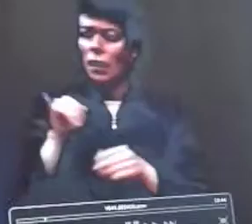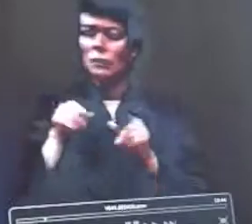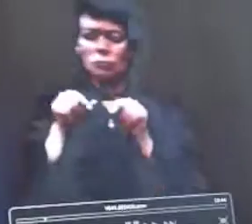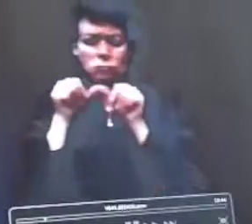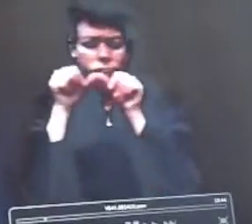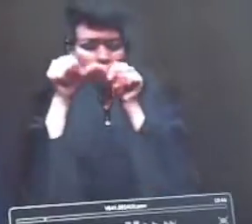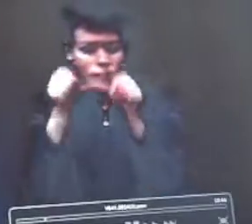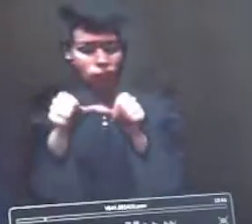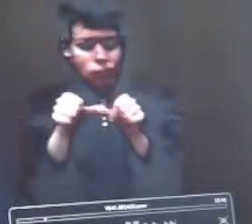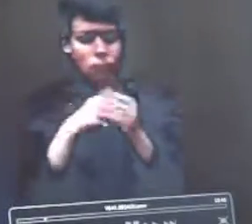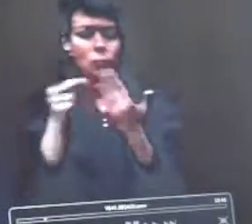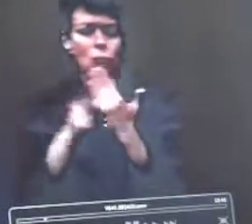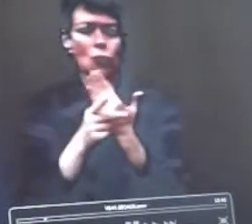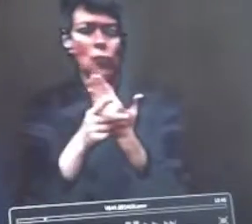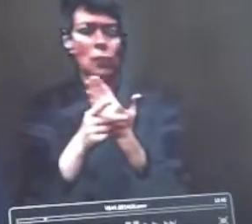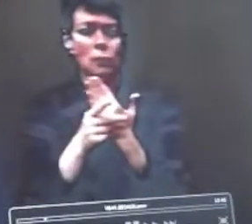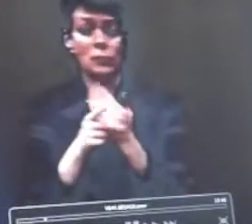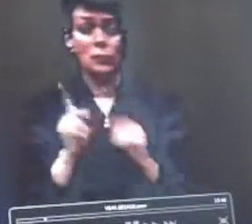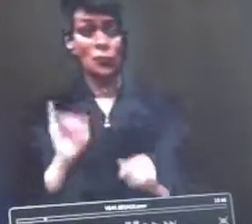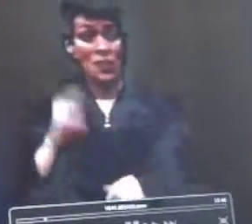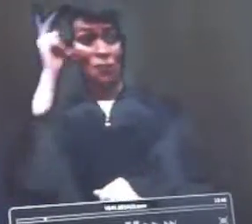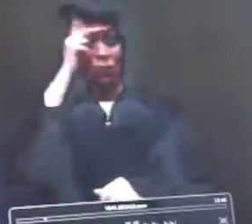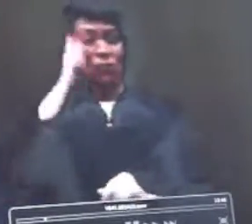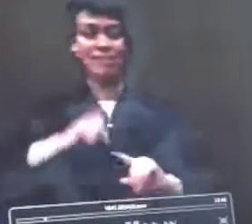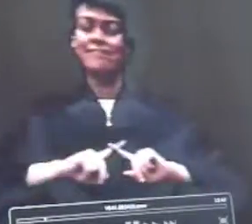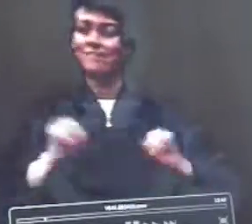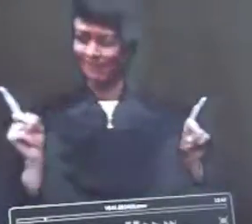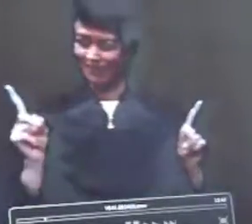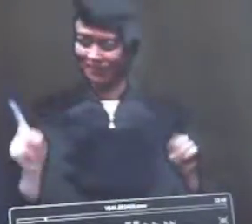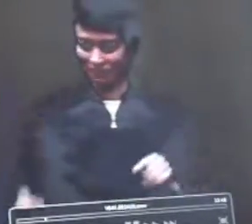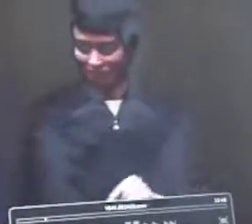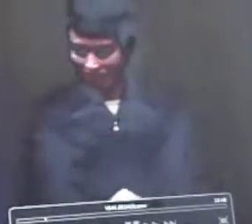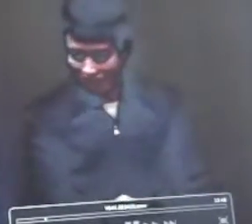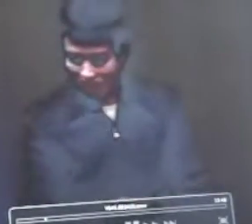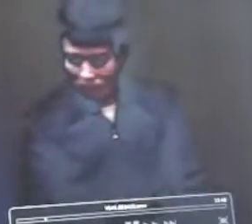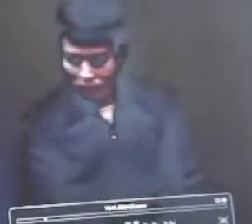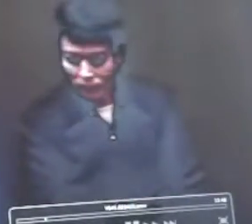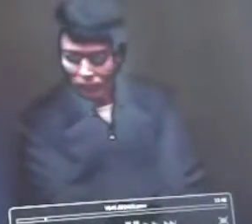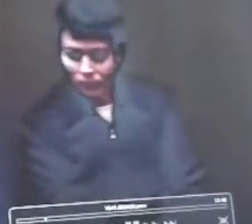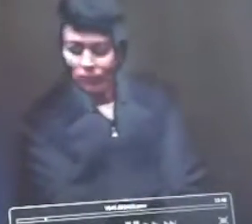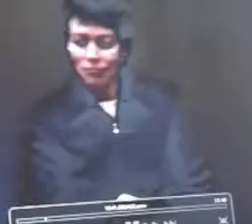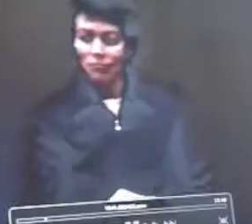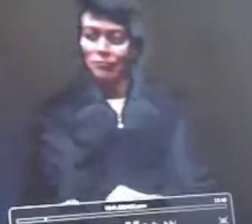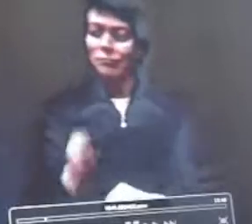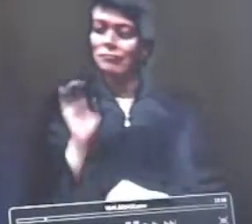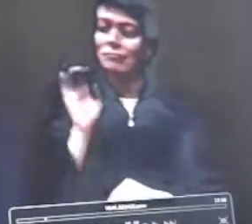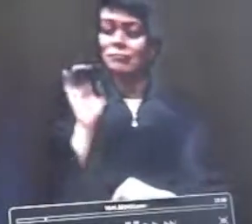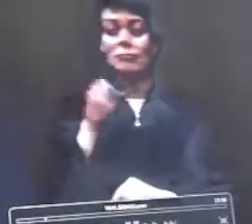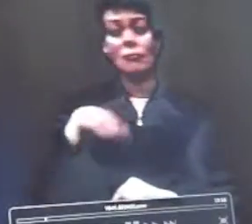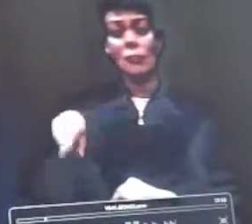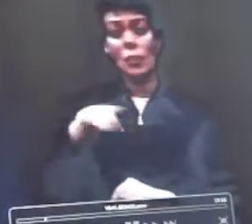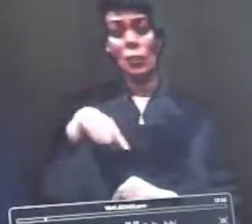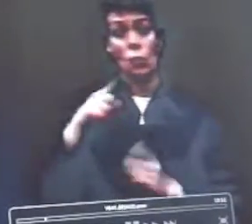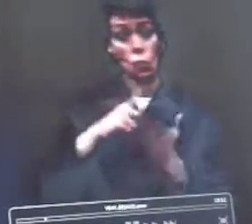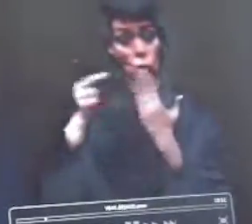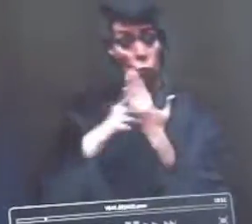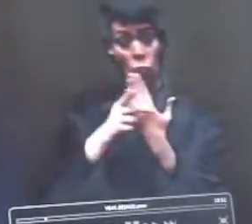Some programs had consecutive interpreting consistently, but with a different philosophy.